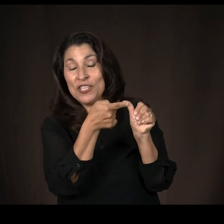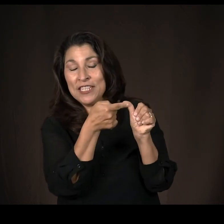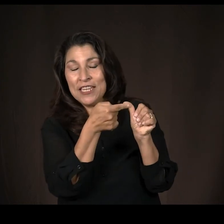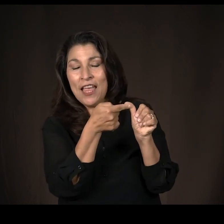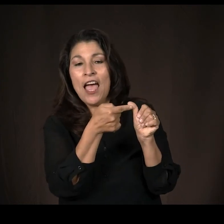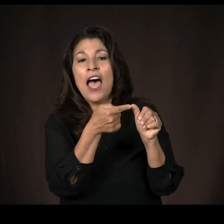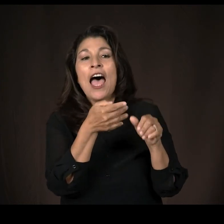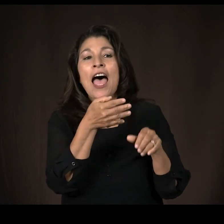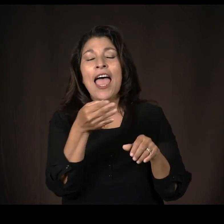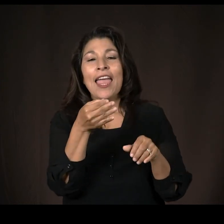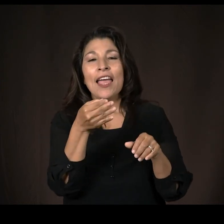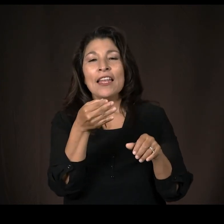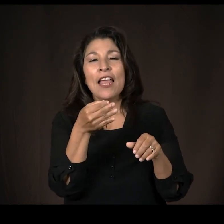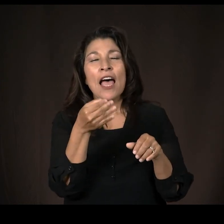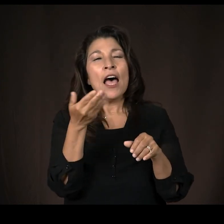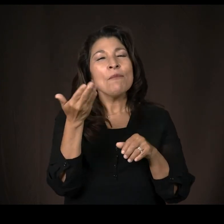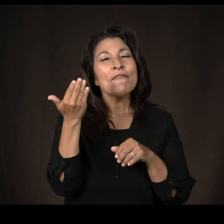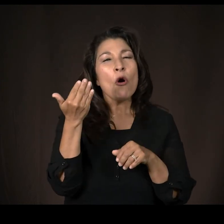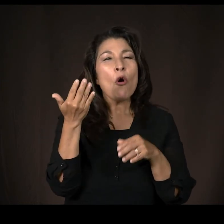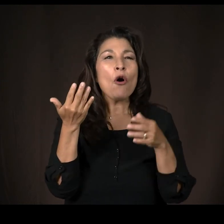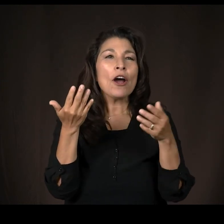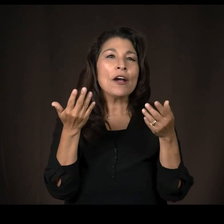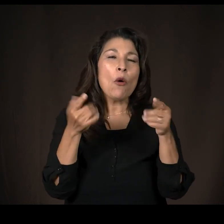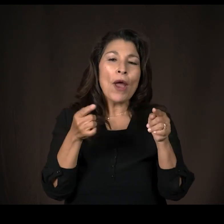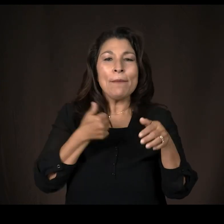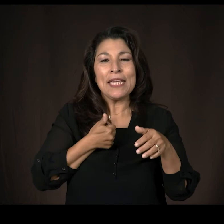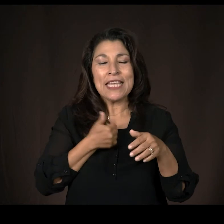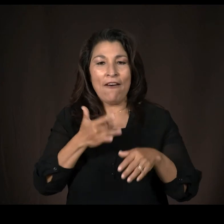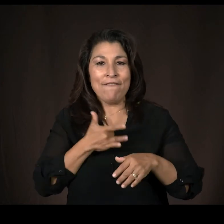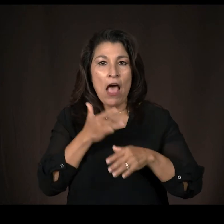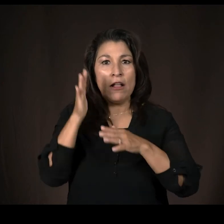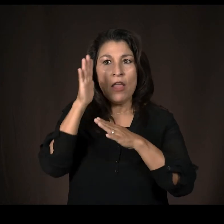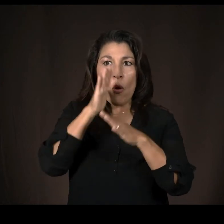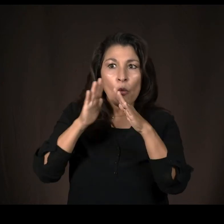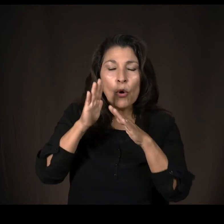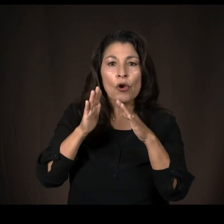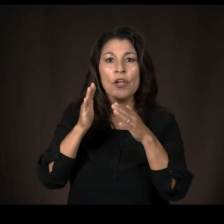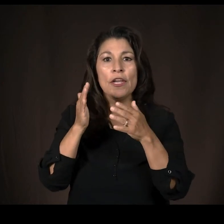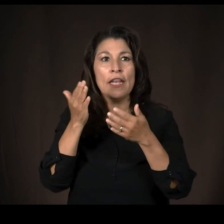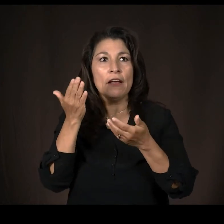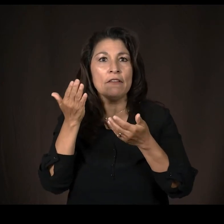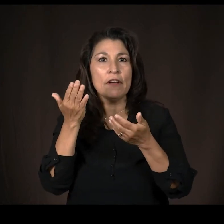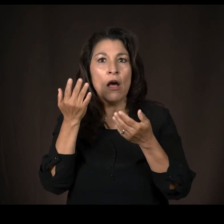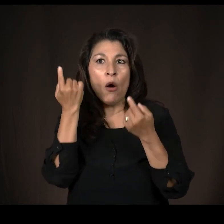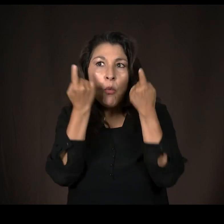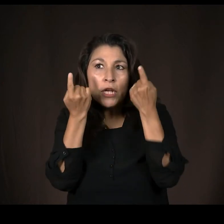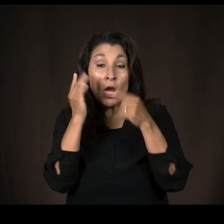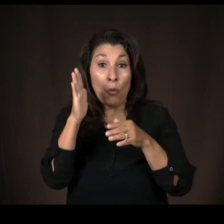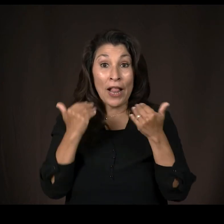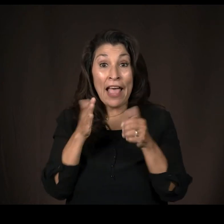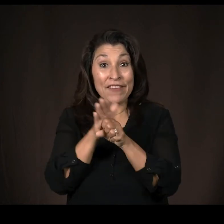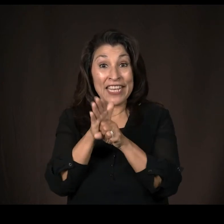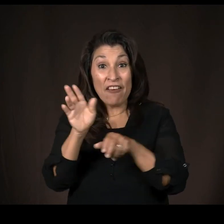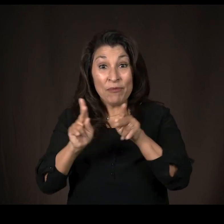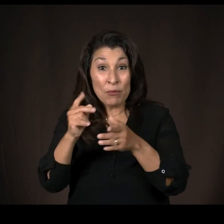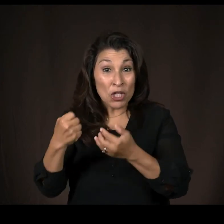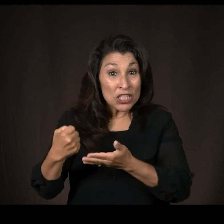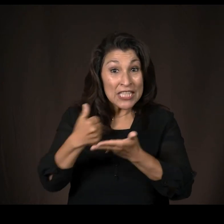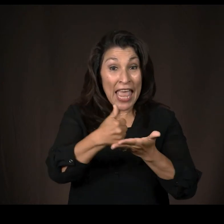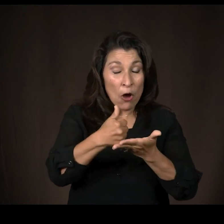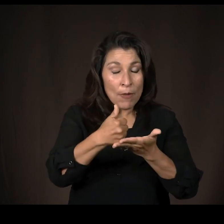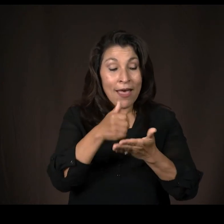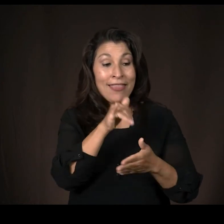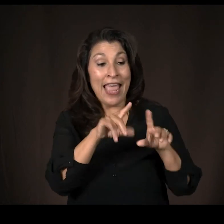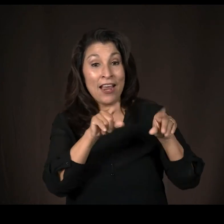every time I was worried about, are we going to have enough people to help us do what we need to do, I'd pull this card out and it says this: